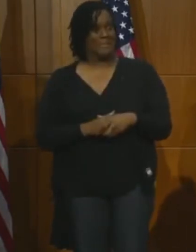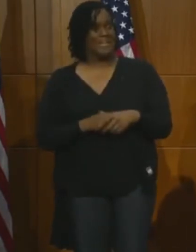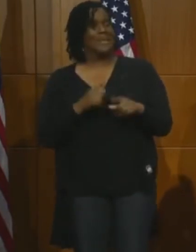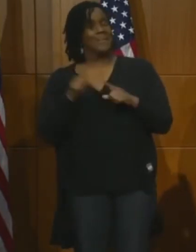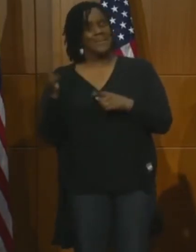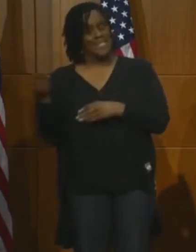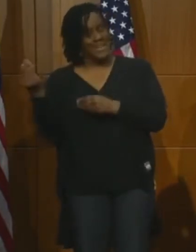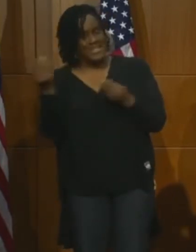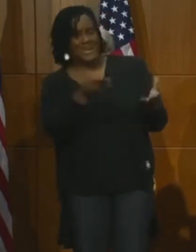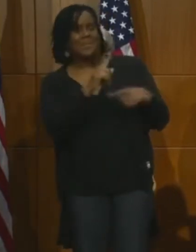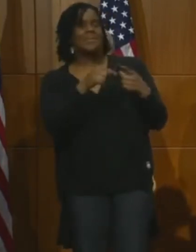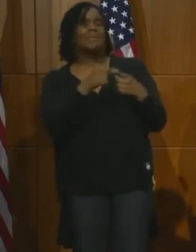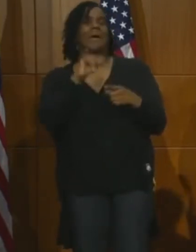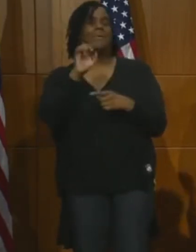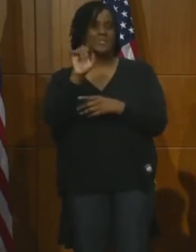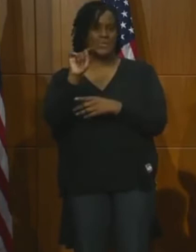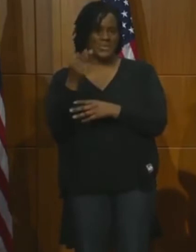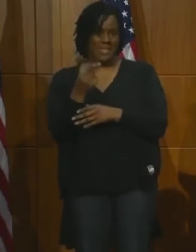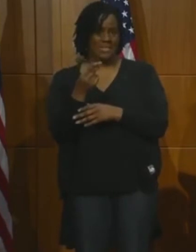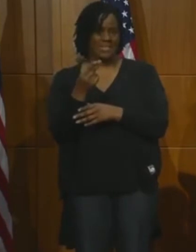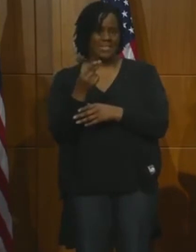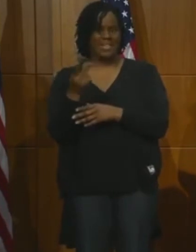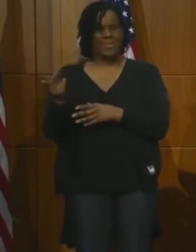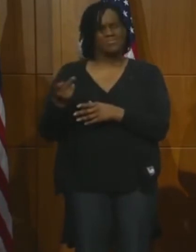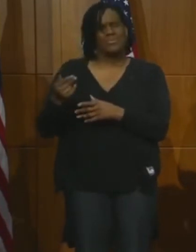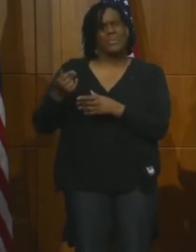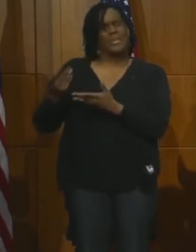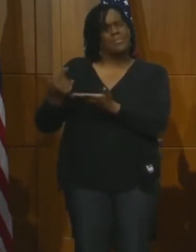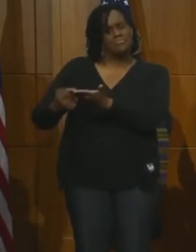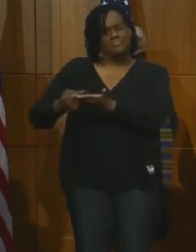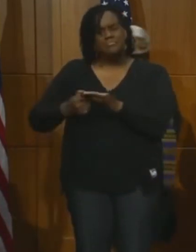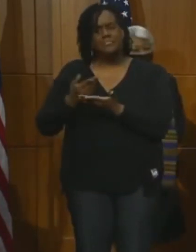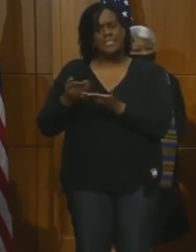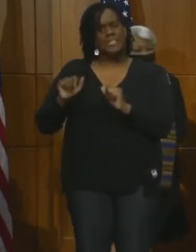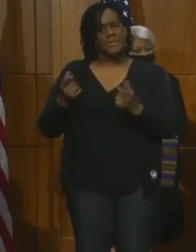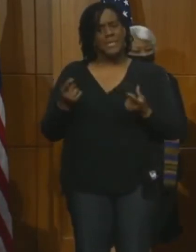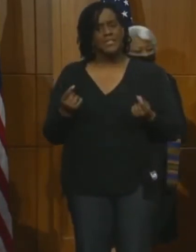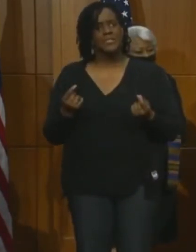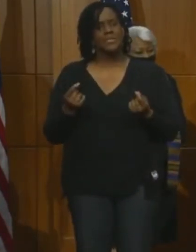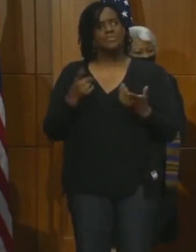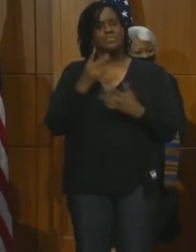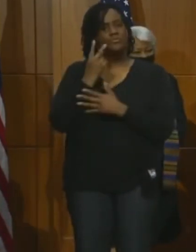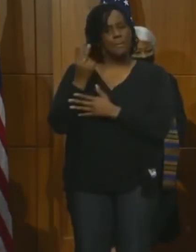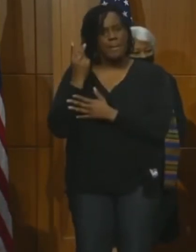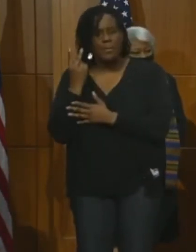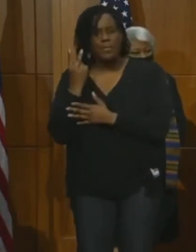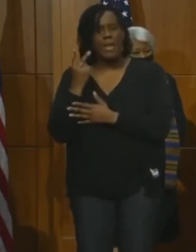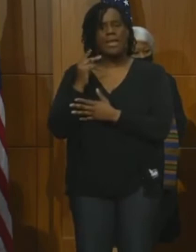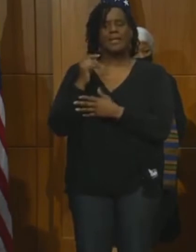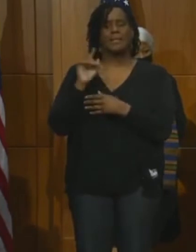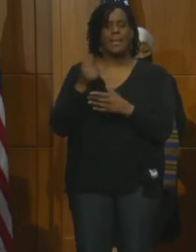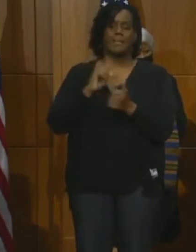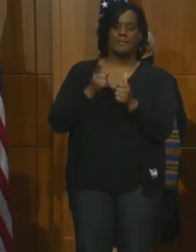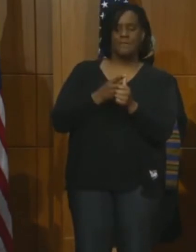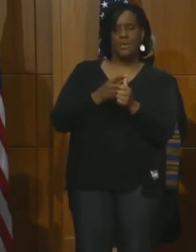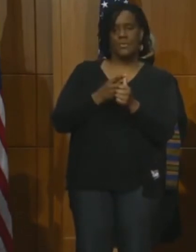about Juneteenth, because we were talking about things that we could do, commemorating in August the first